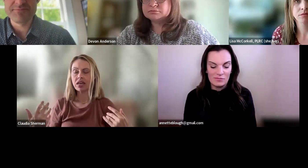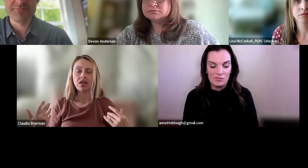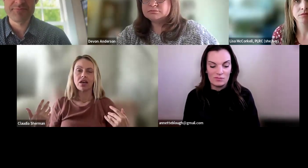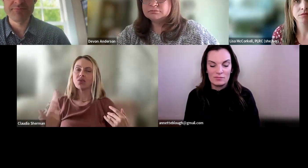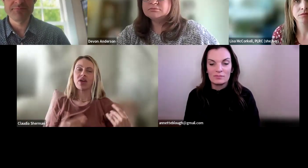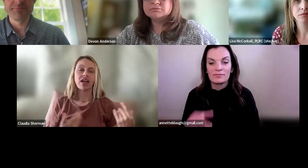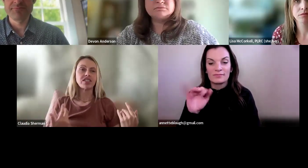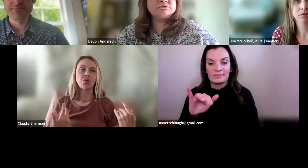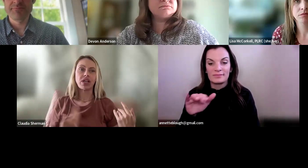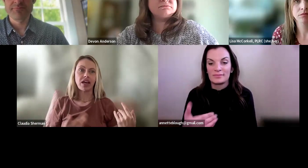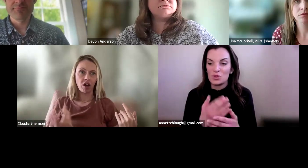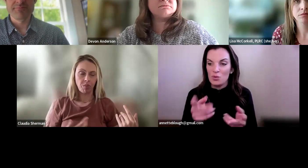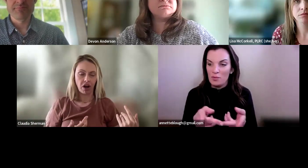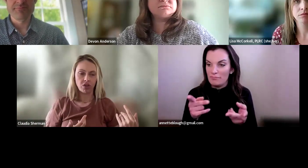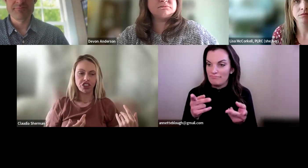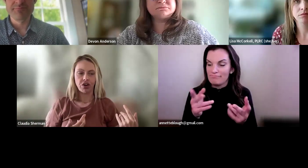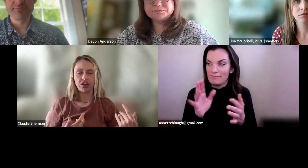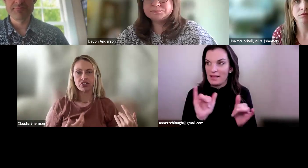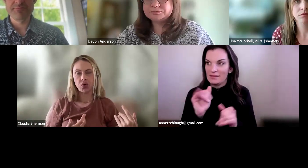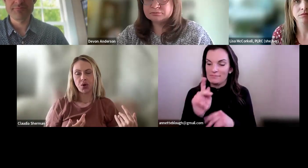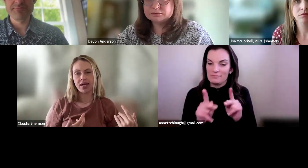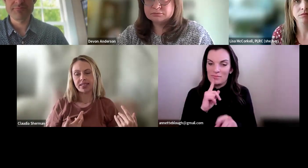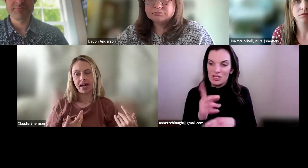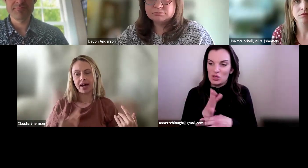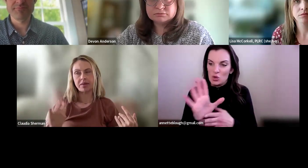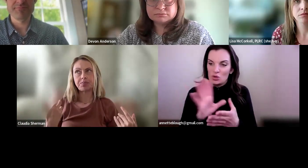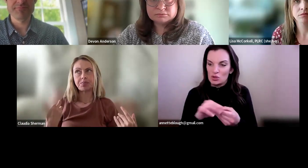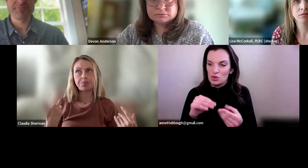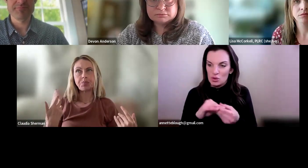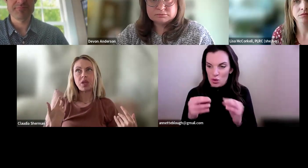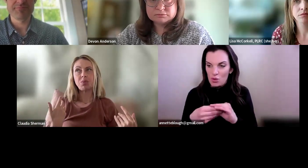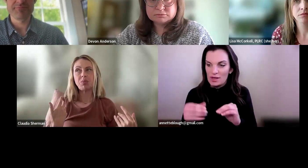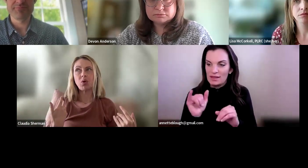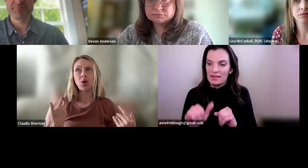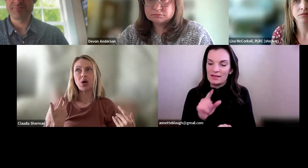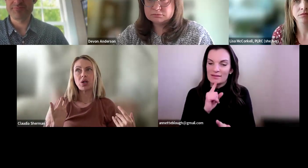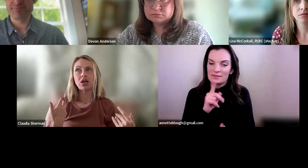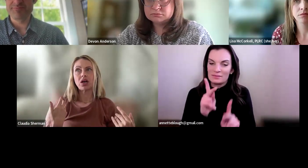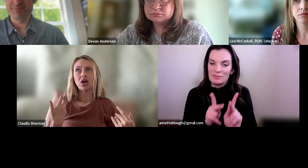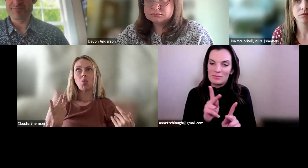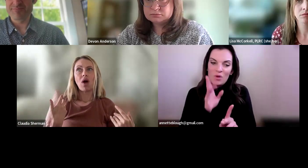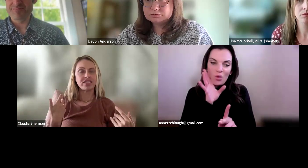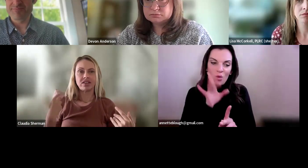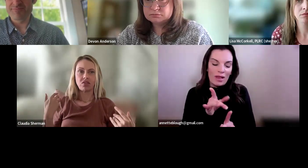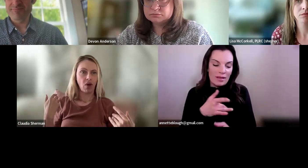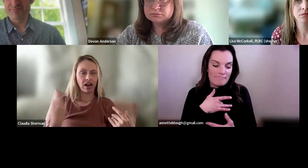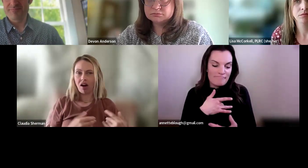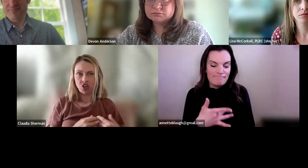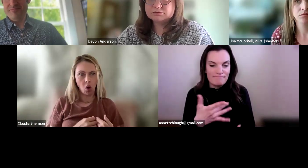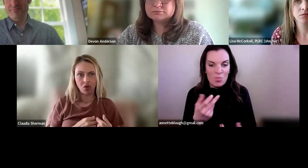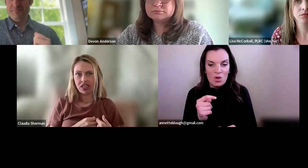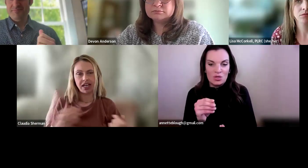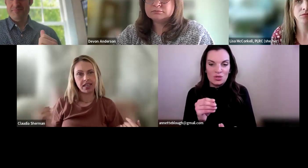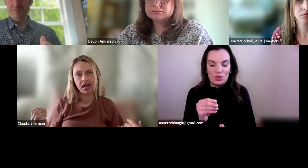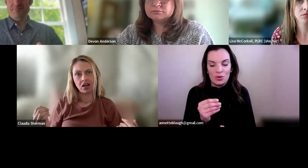place. So that is a really hard part with sharing your story, is that people will want to write it off